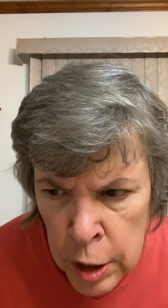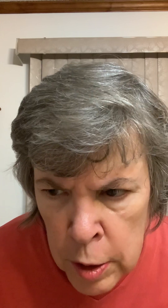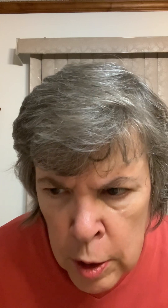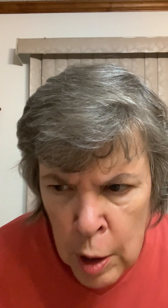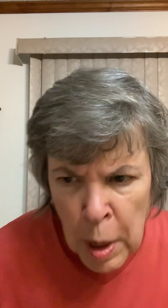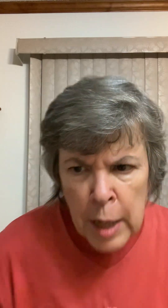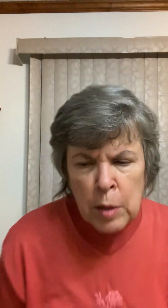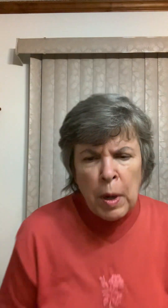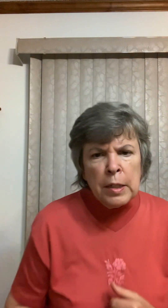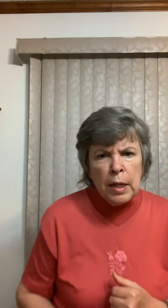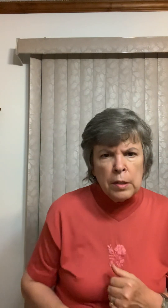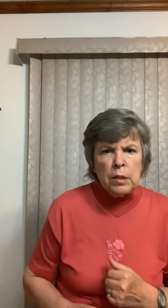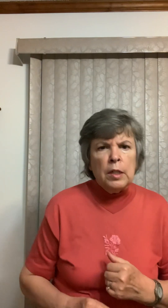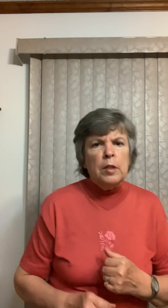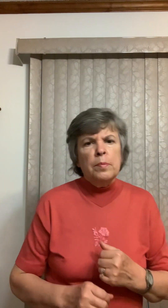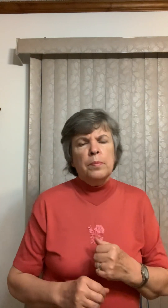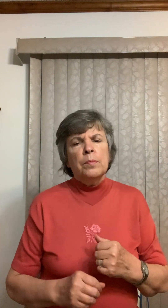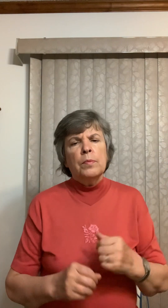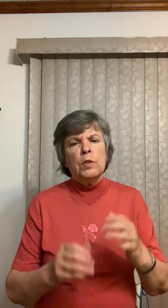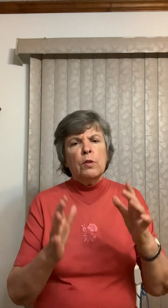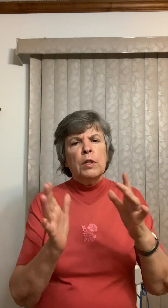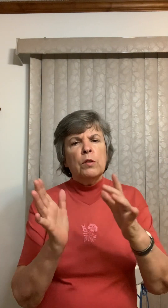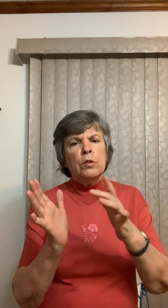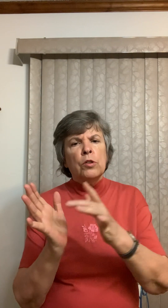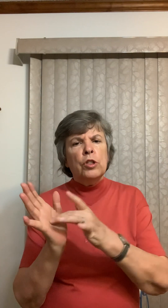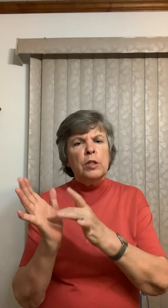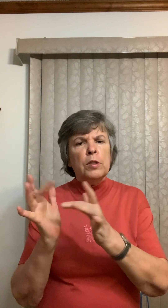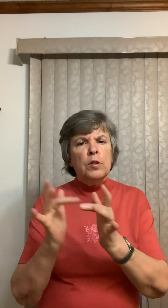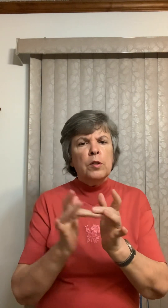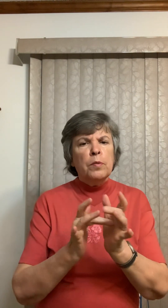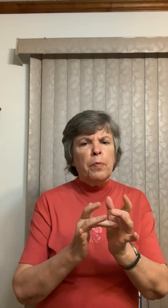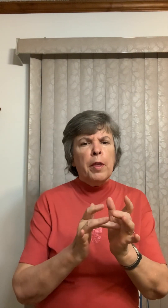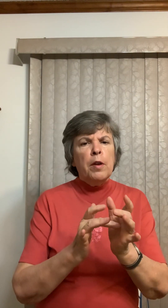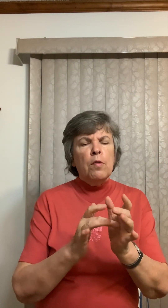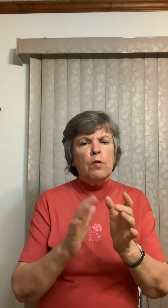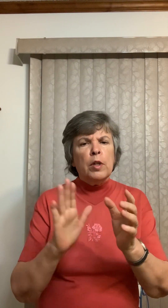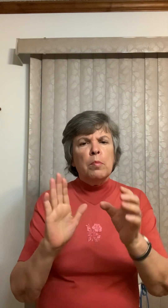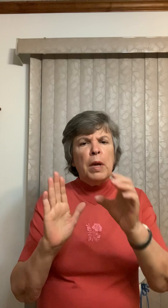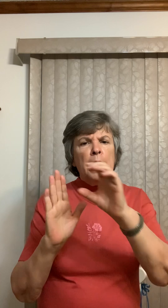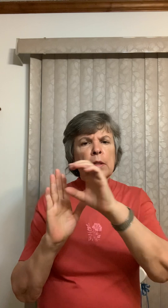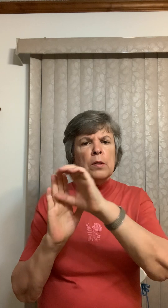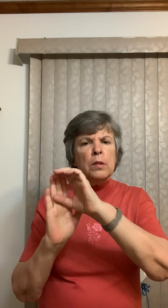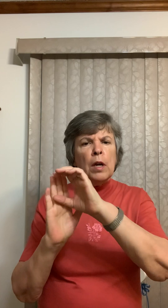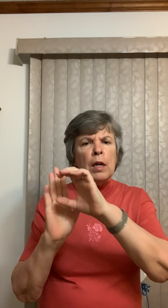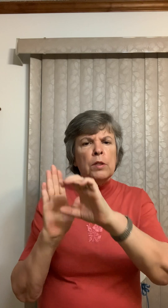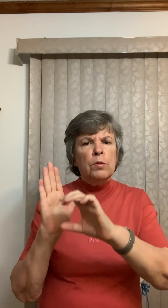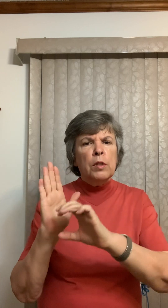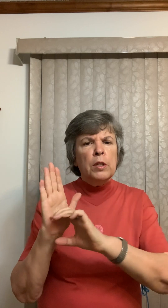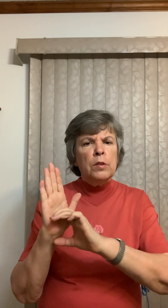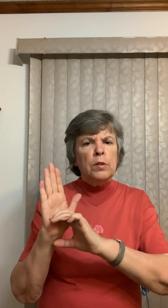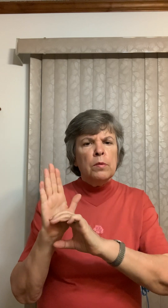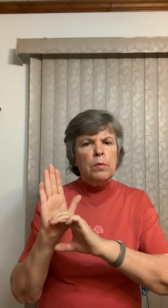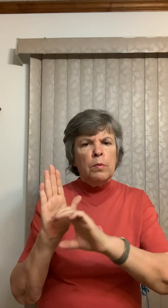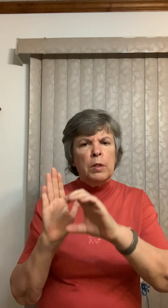Jesus commands my destiny. So here's Jesus. For commands, I do this. This